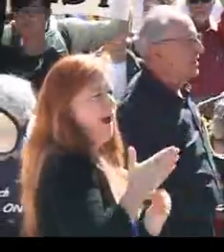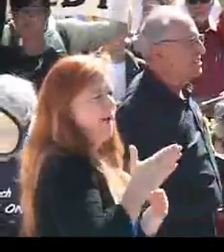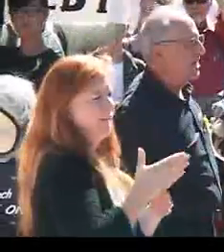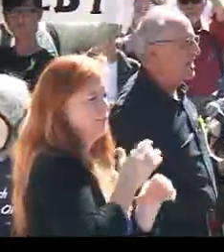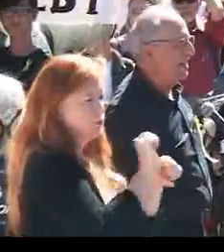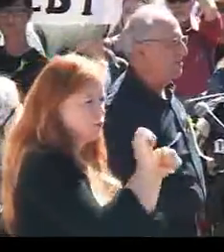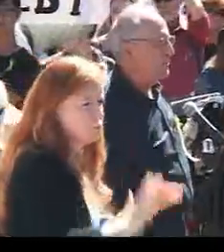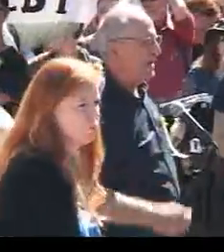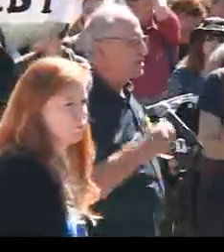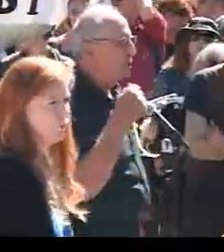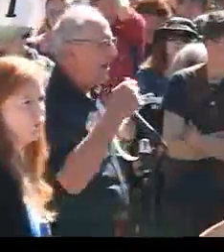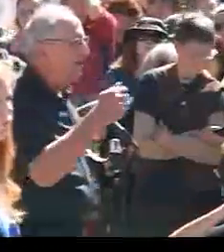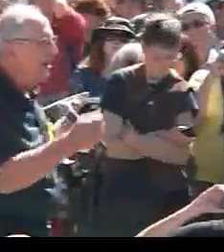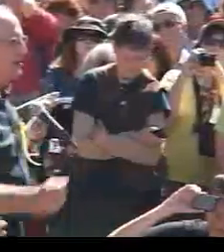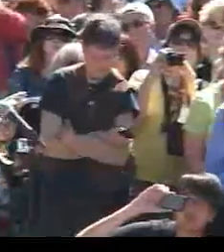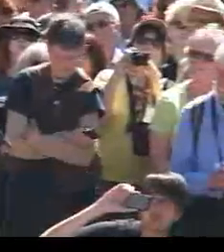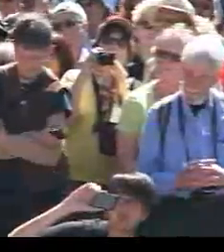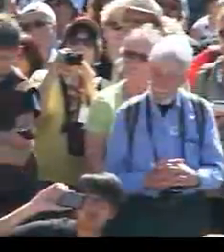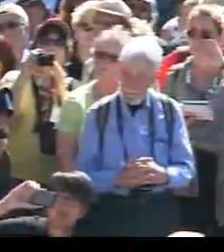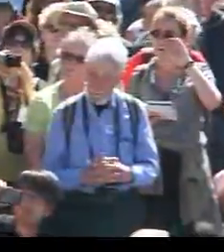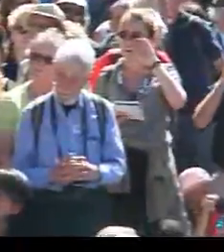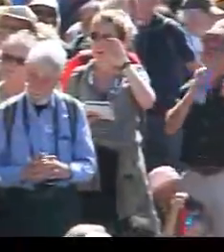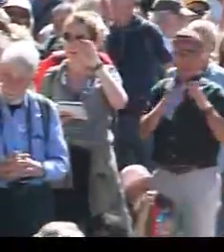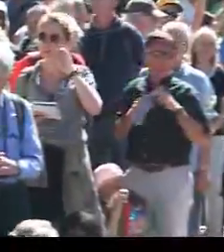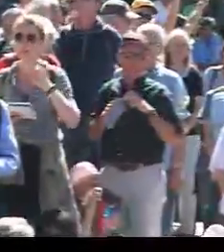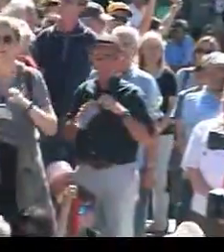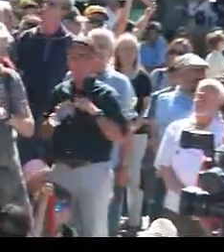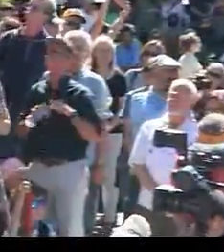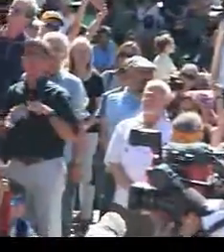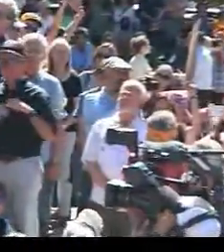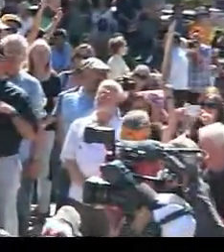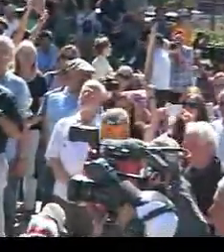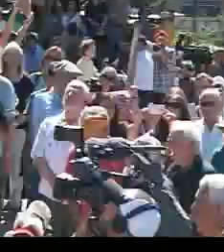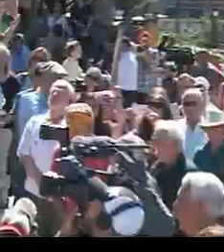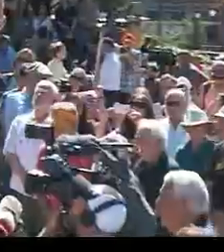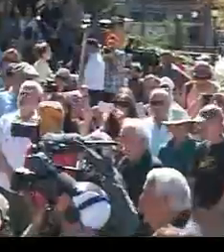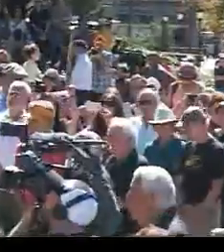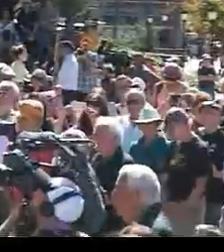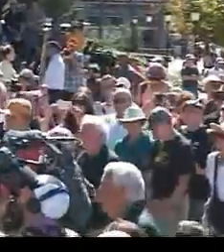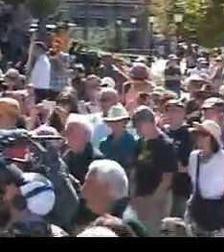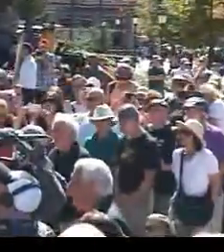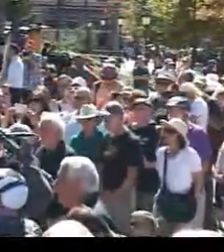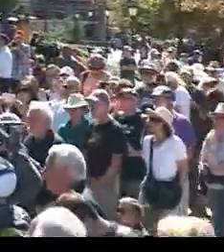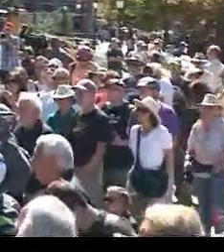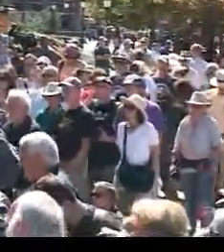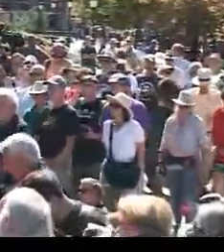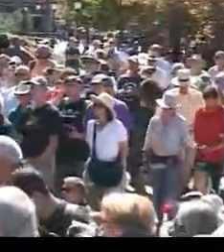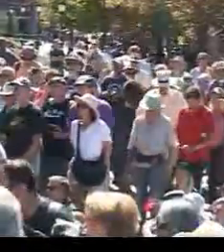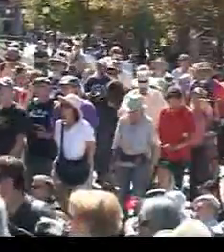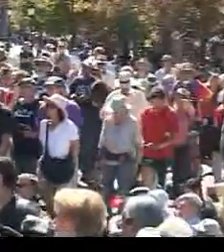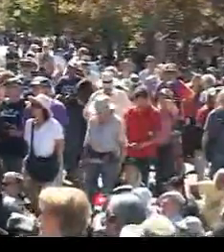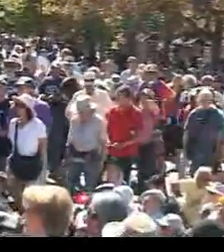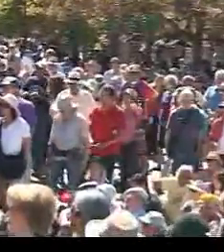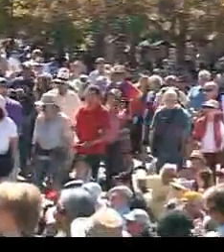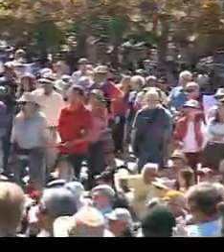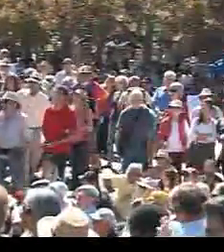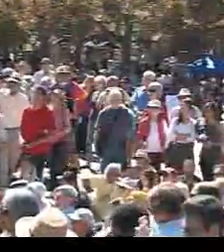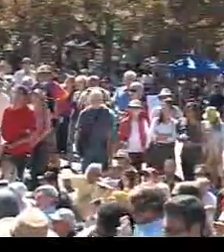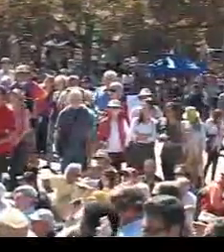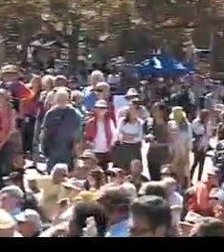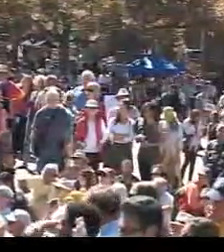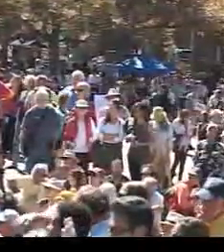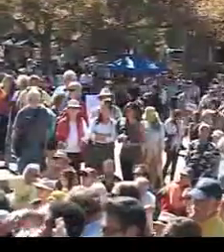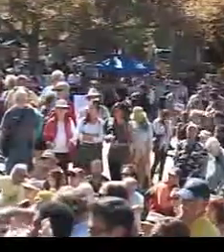Fast food executives makes 1,200 times their average employee, and it's not just about money. It's about